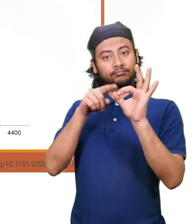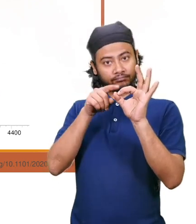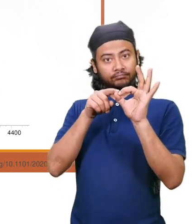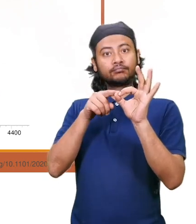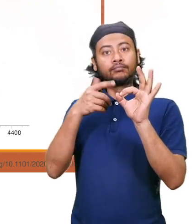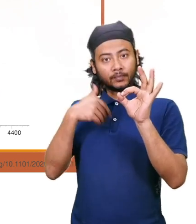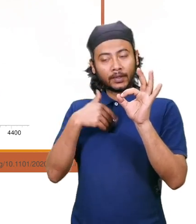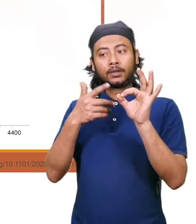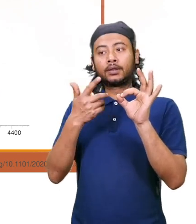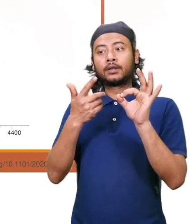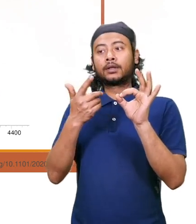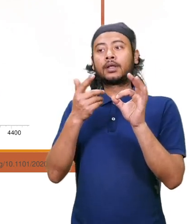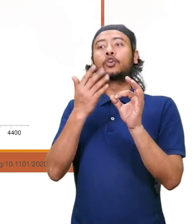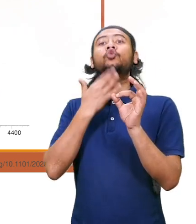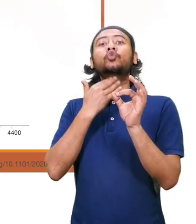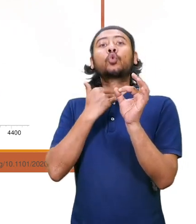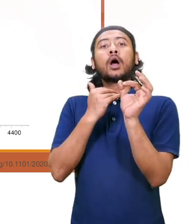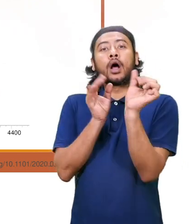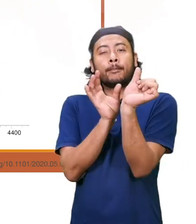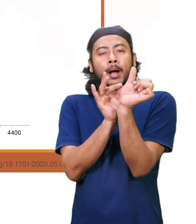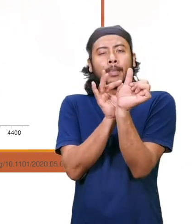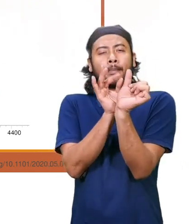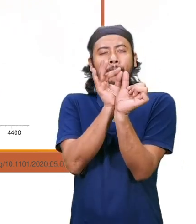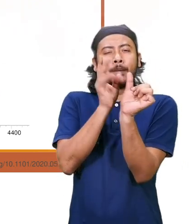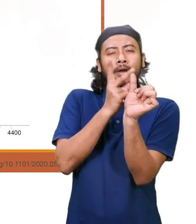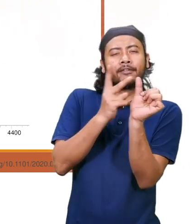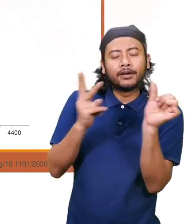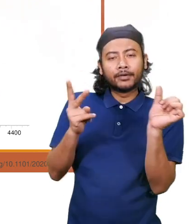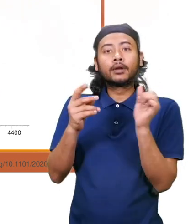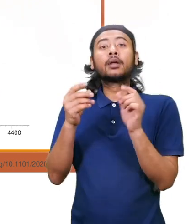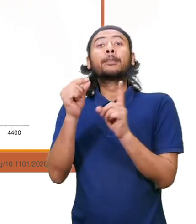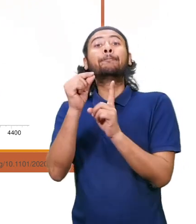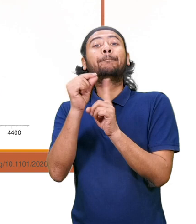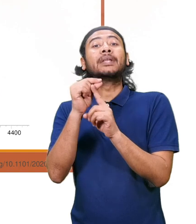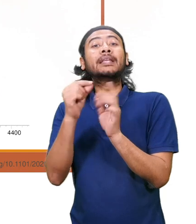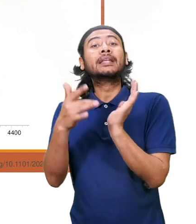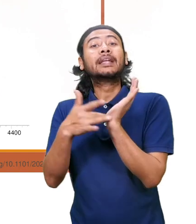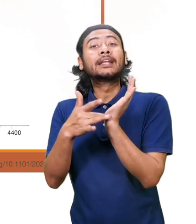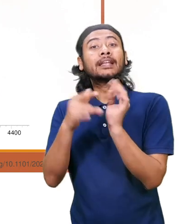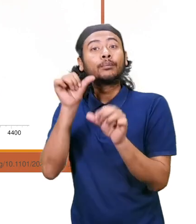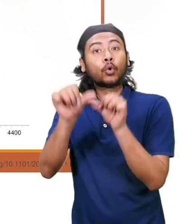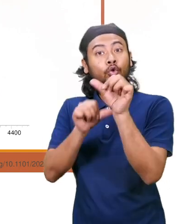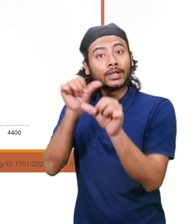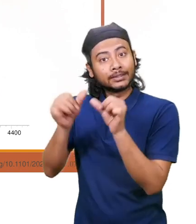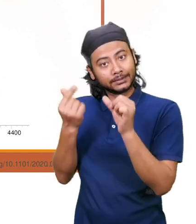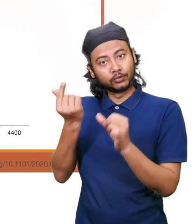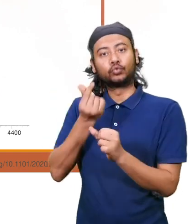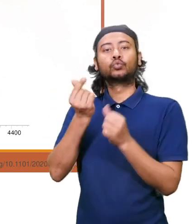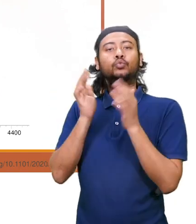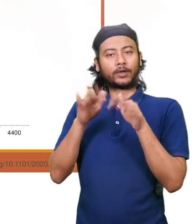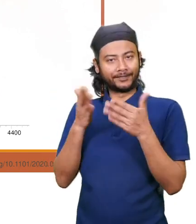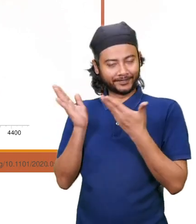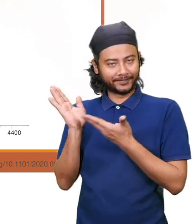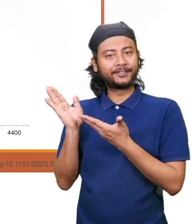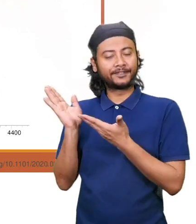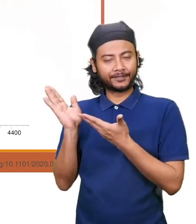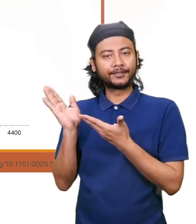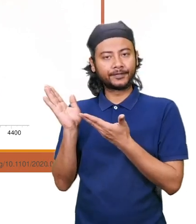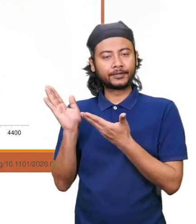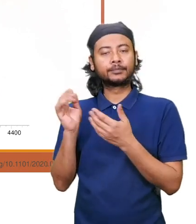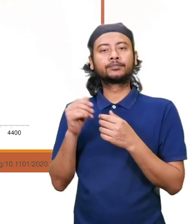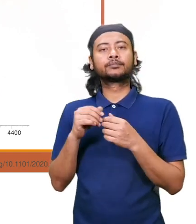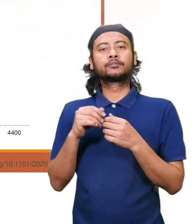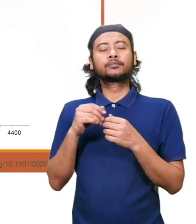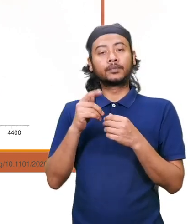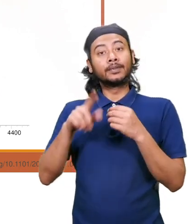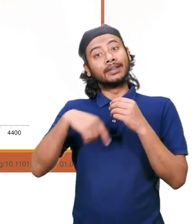These are the glycans released from human angiotensin converting enzyme. They are characterized in detail